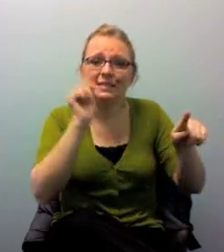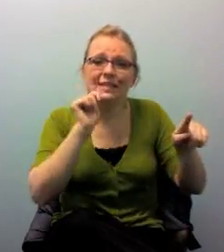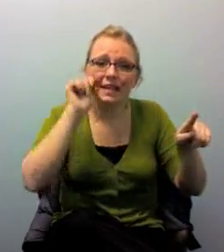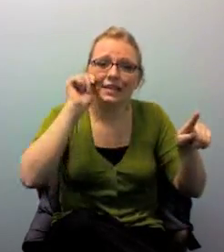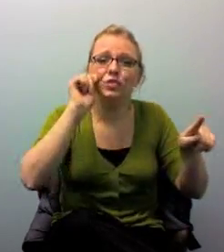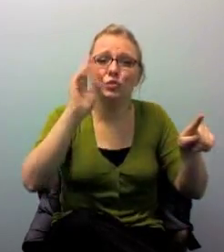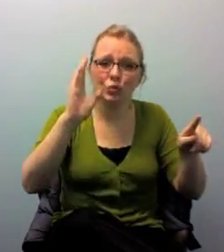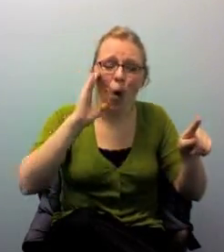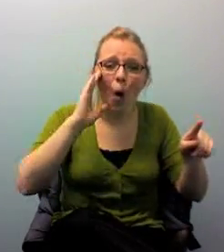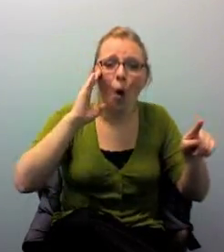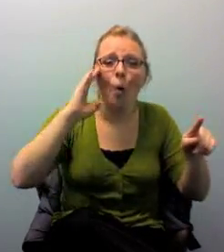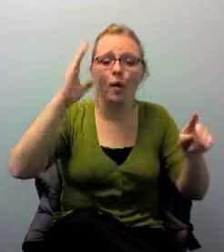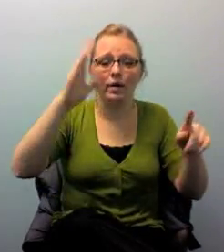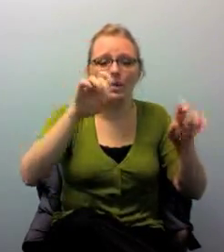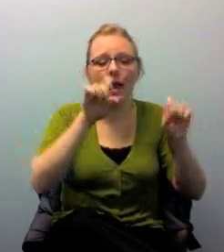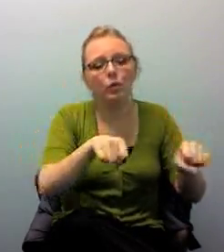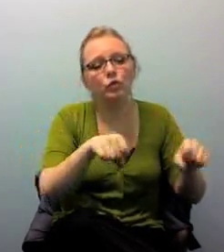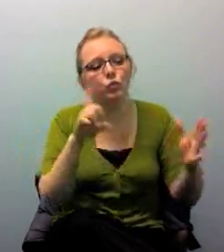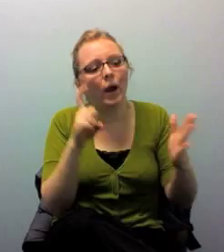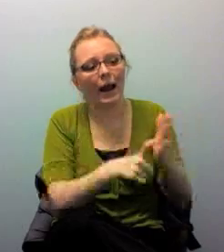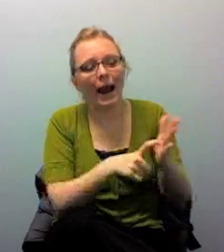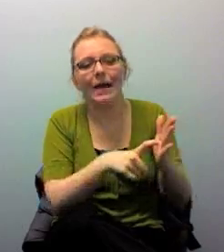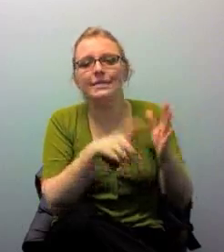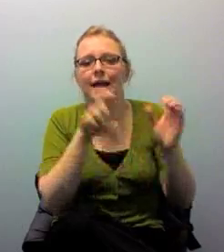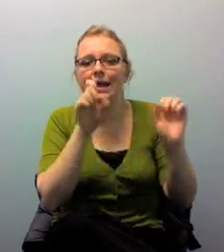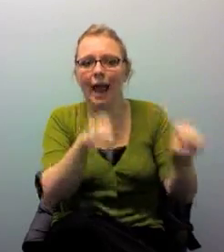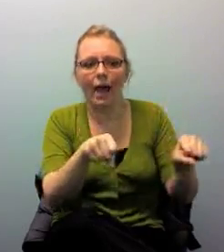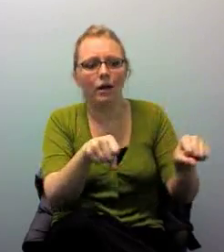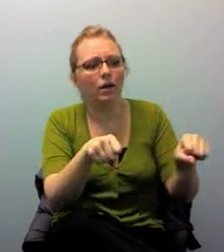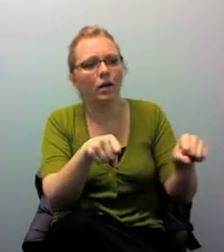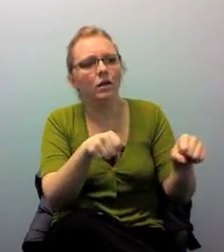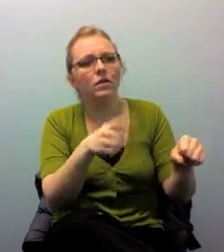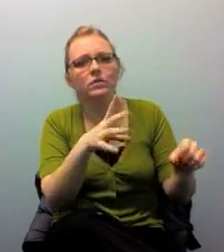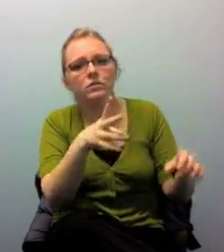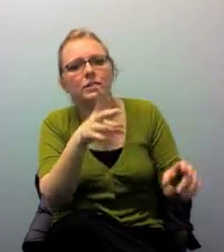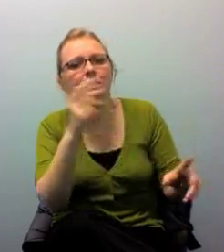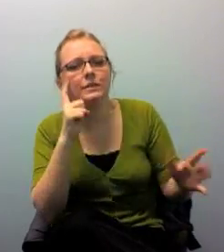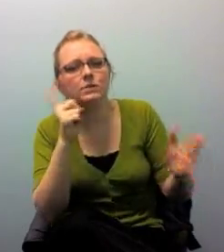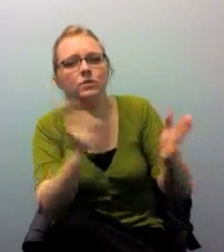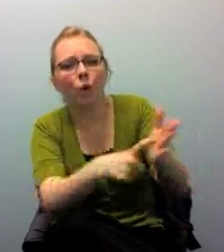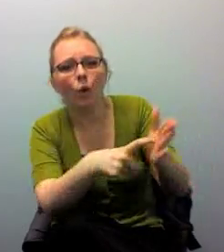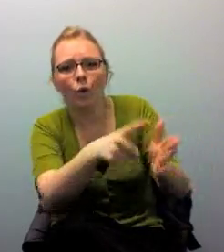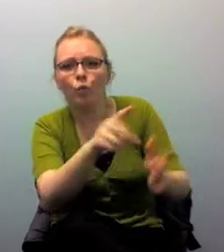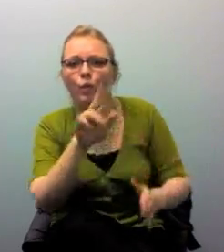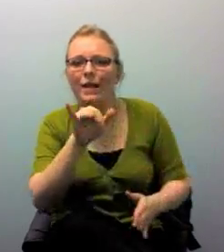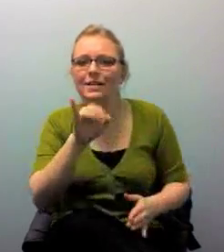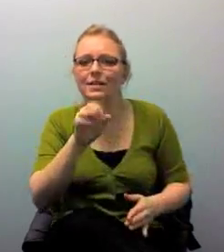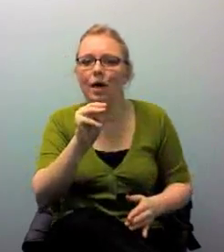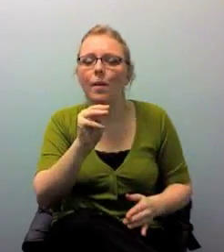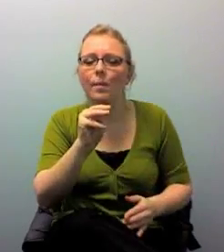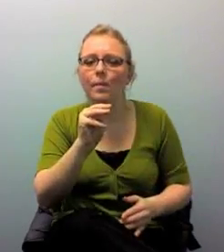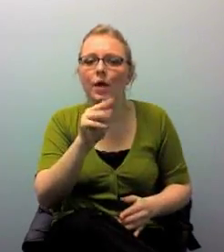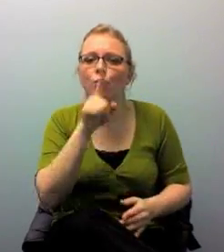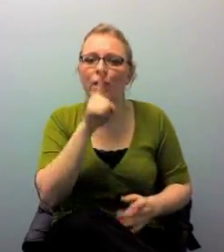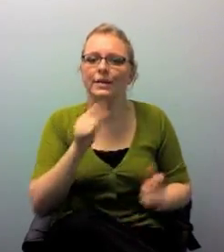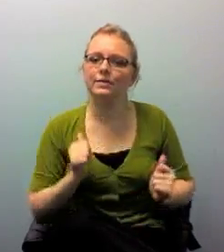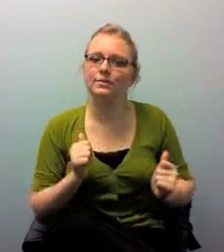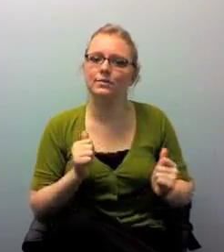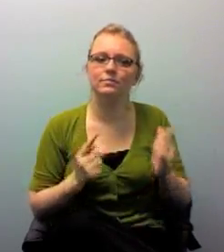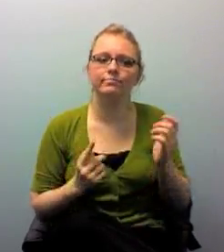ability and duty to speak out against racism as it exists today. As community leaders, the most effective way of